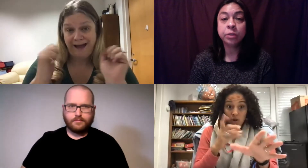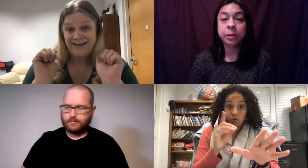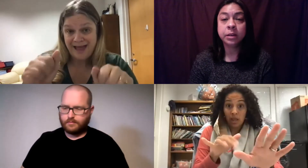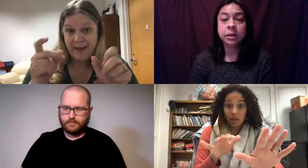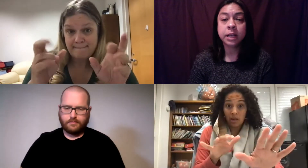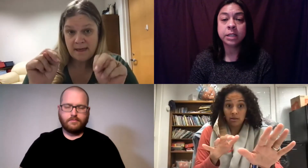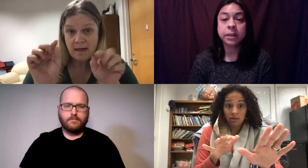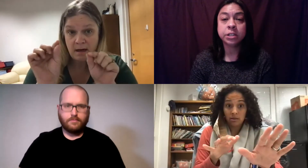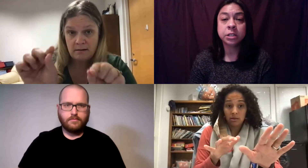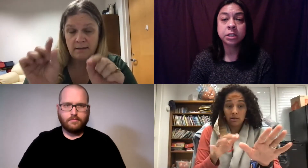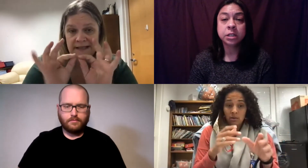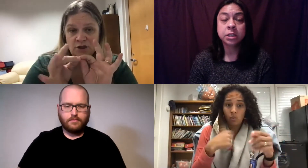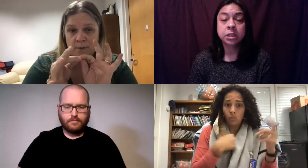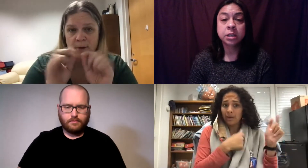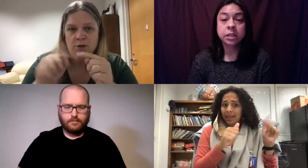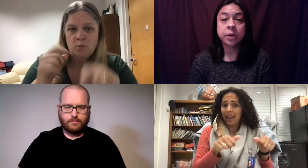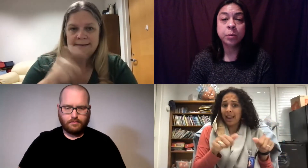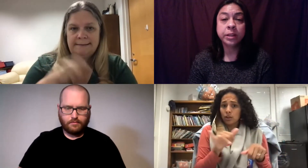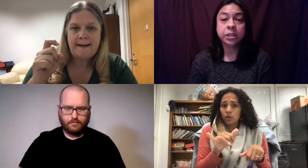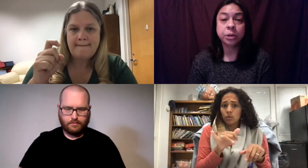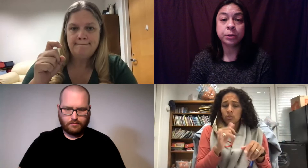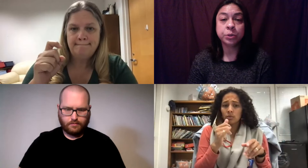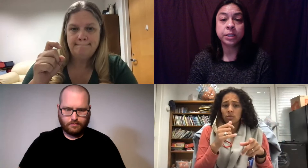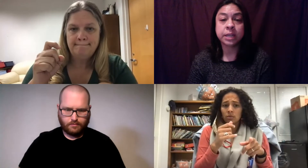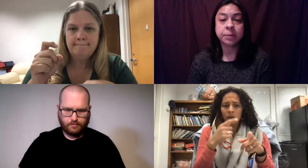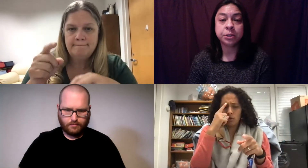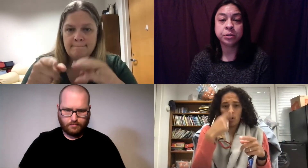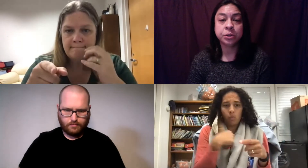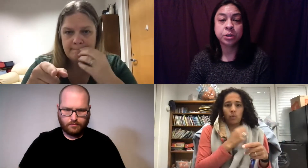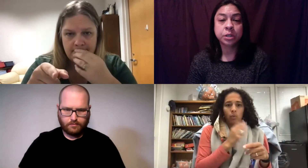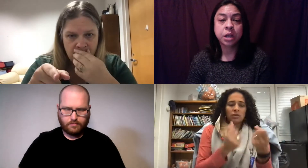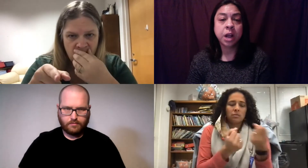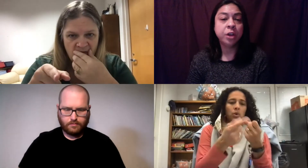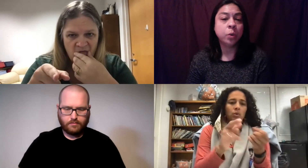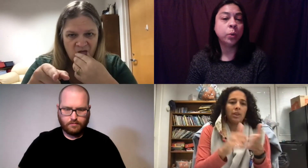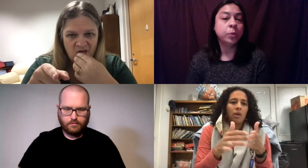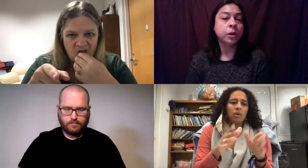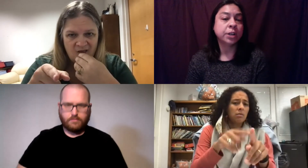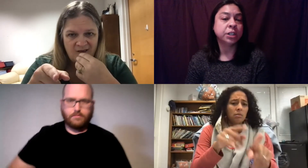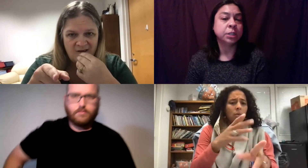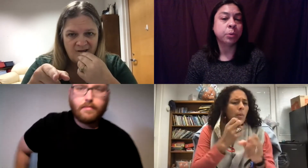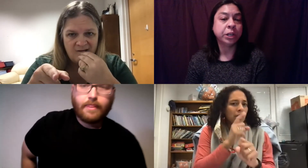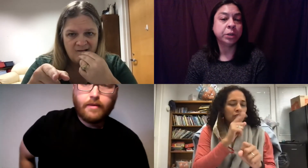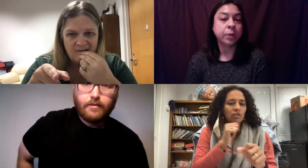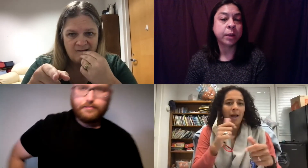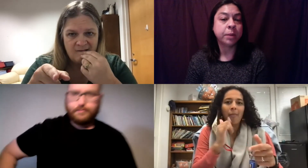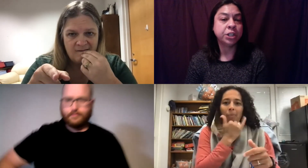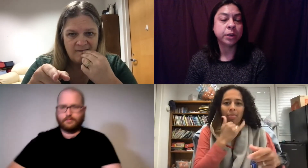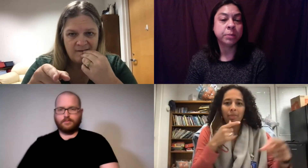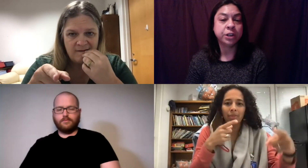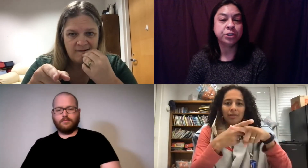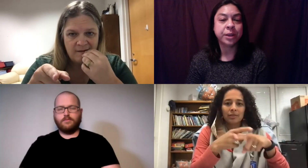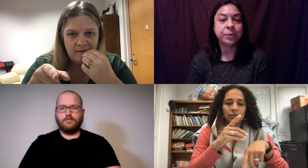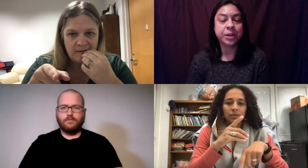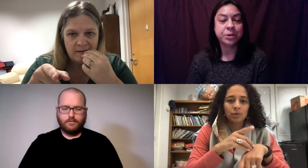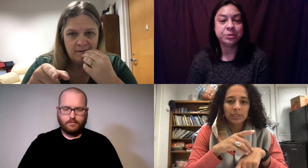handle the pin aspect. Yeah, we'll pin the interpreters when it's time to. I thought we were actually supporting you in that way, but I just wanted to